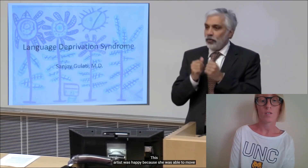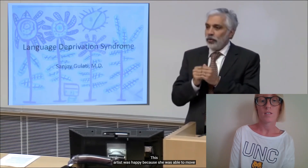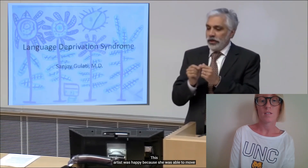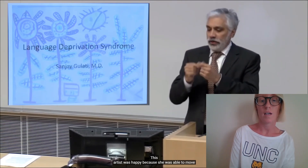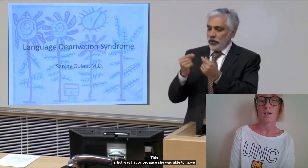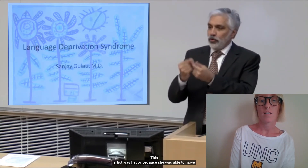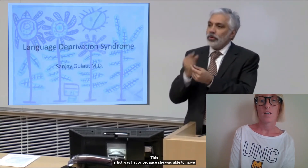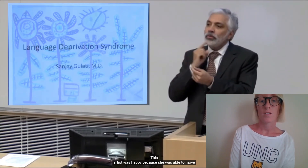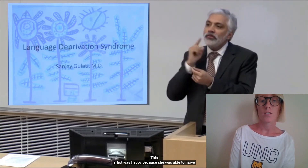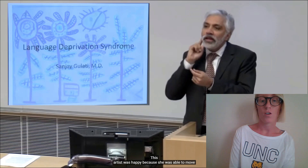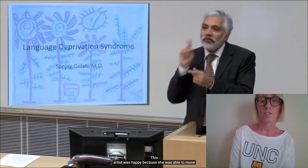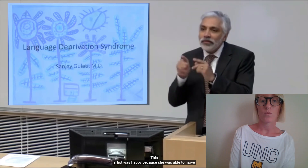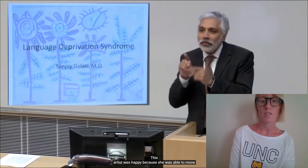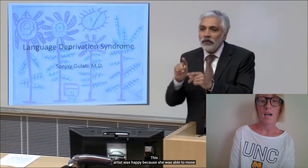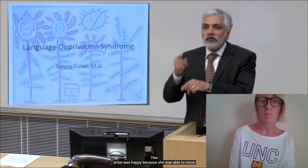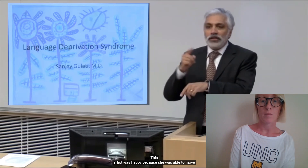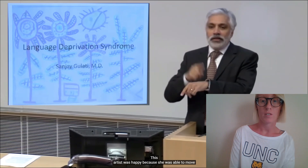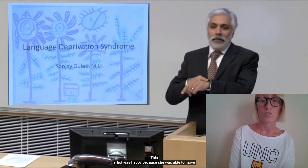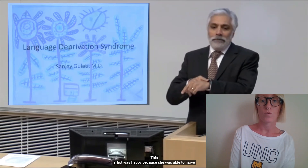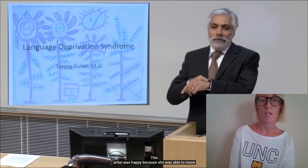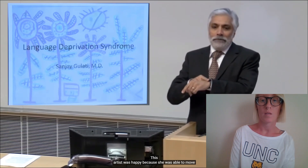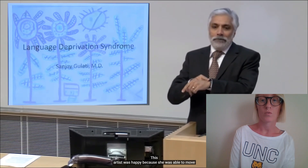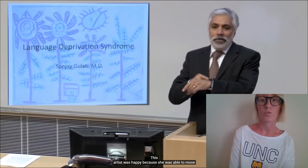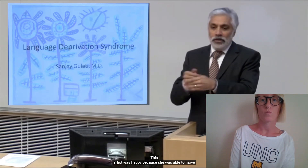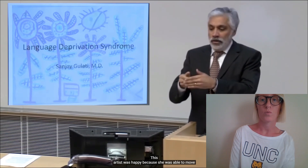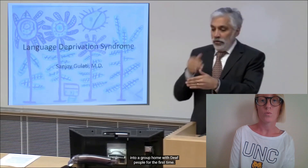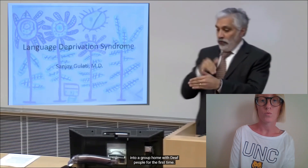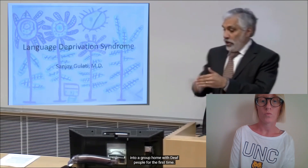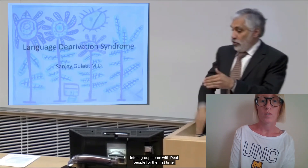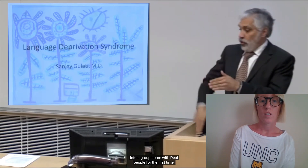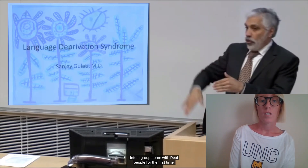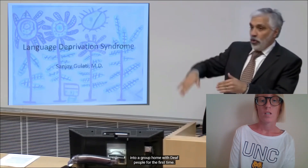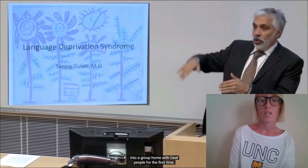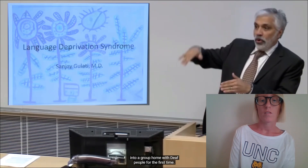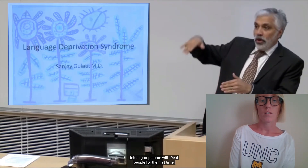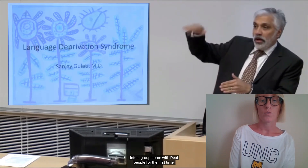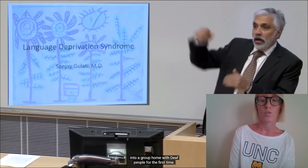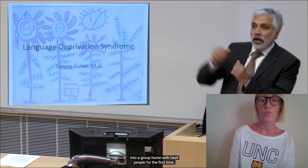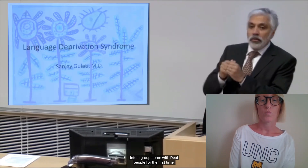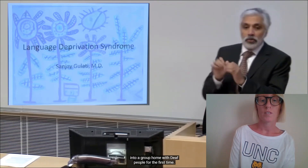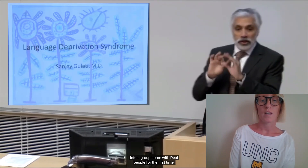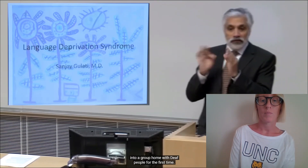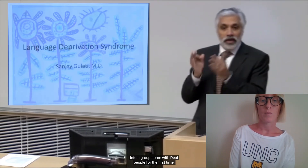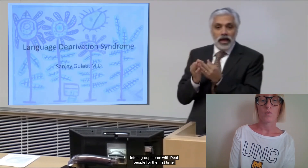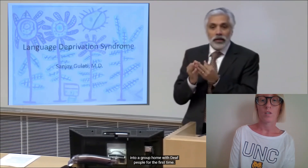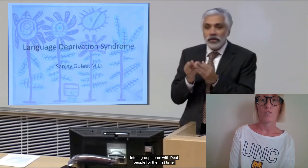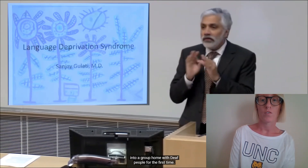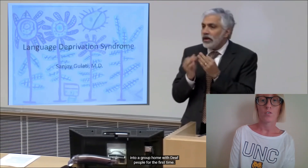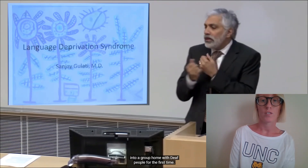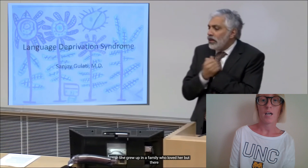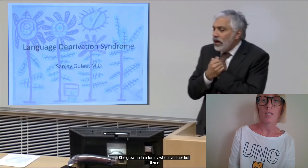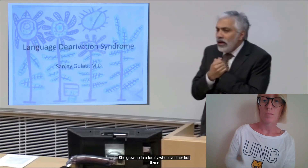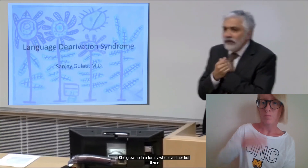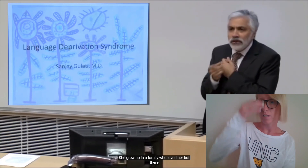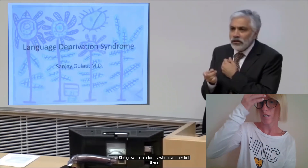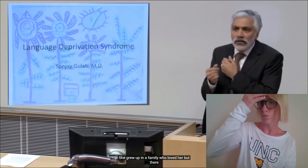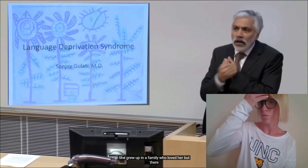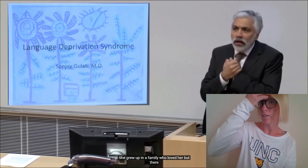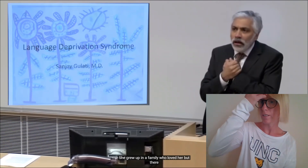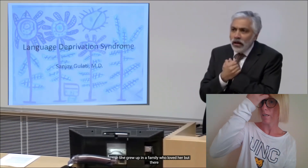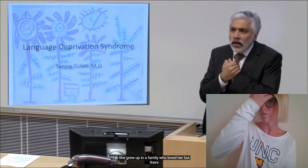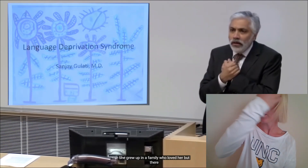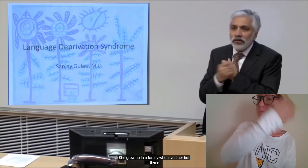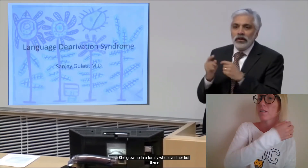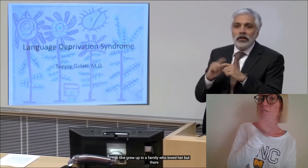need to notice that this artist was happy because she was able to move into a group home with deaf into a people group for the of deaf first people time. for the first She time. grew up in a And she